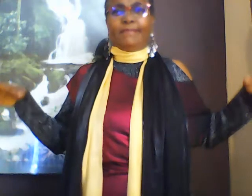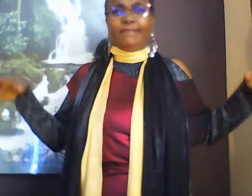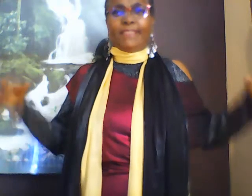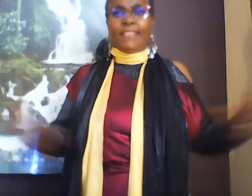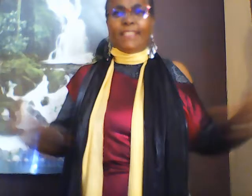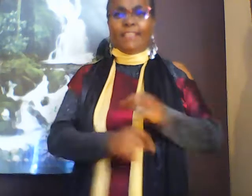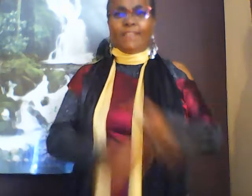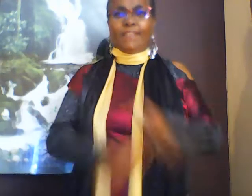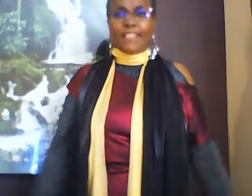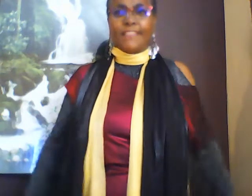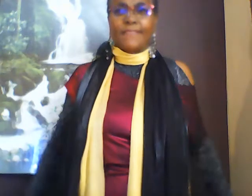disseminated in this cells,